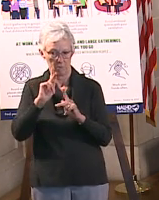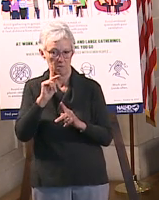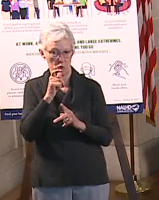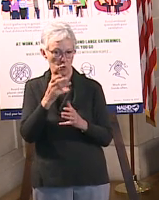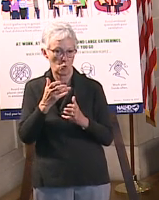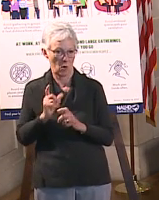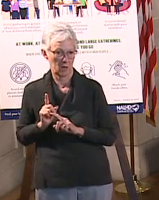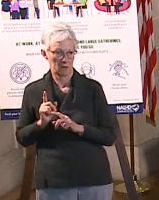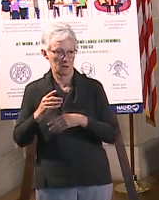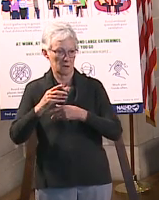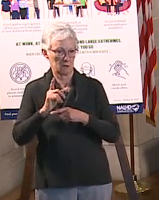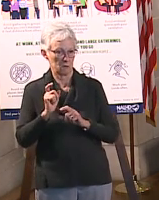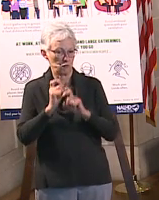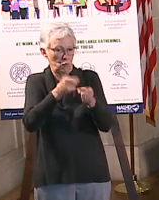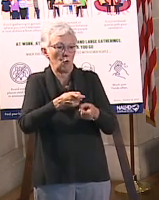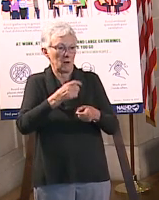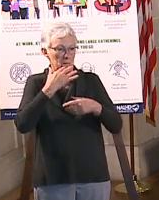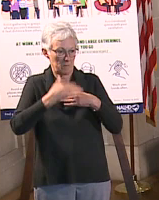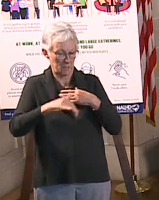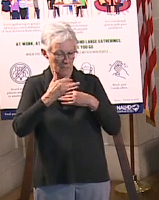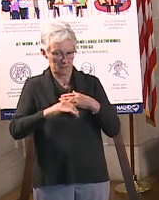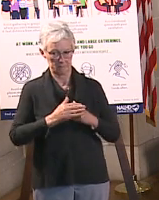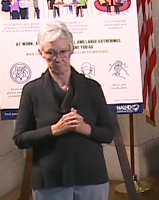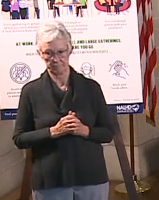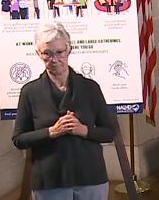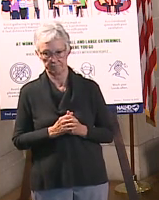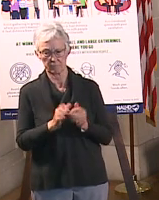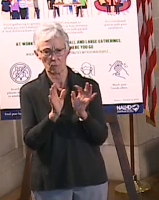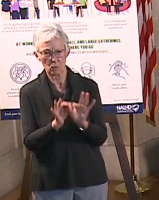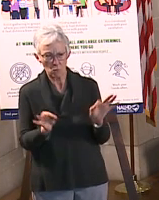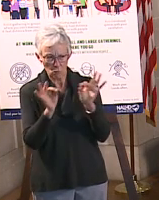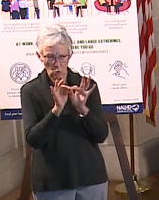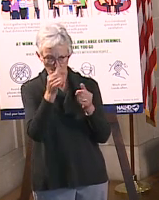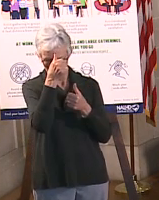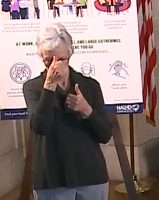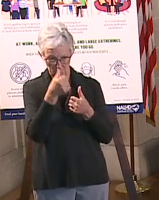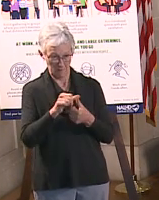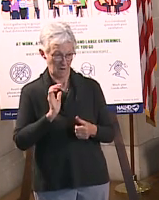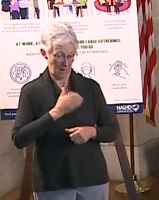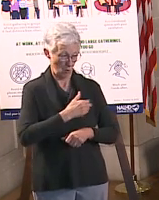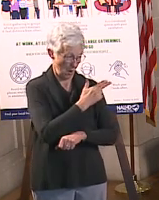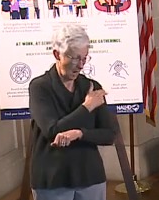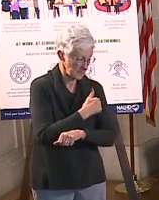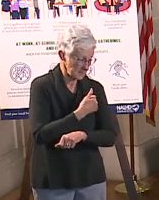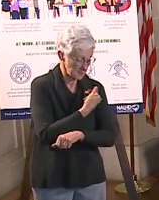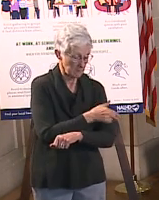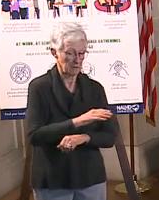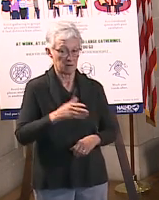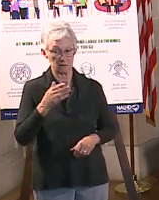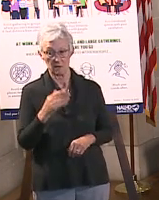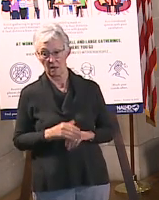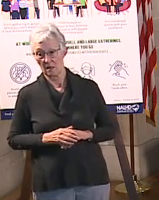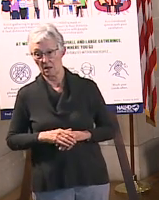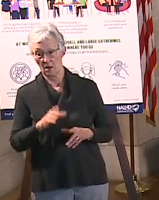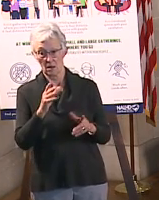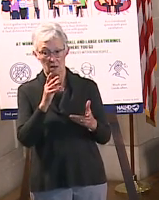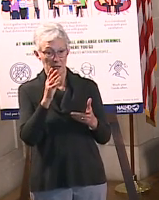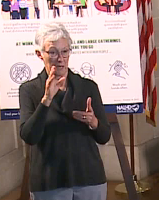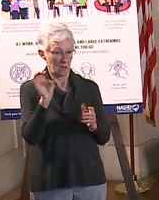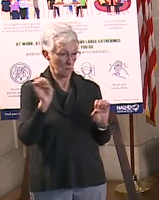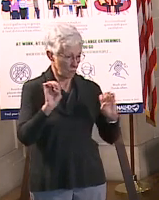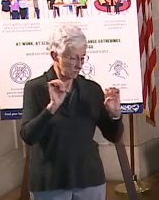remember that our hospitals and frontline healthcare workers have really been working hard and are struggling to continue to deal